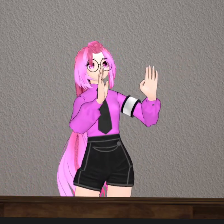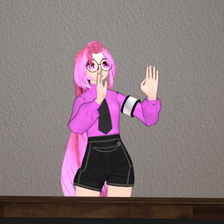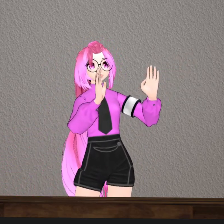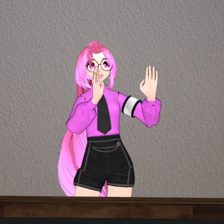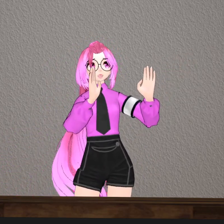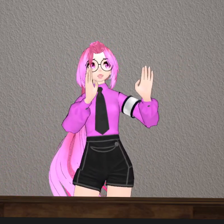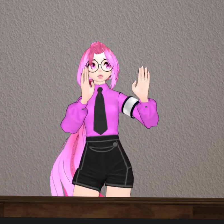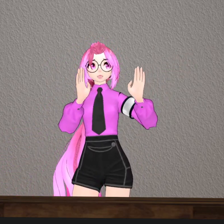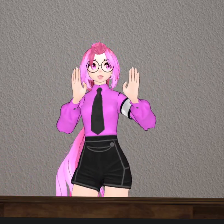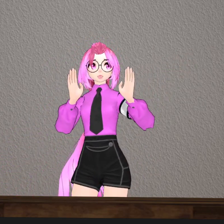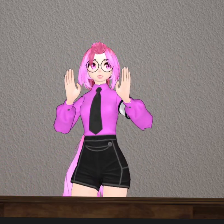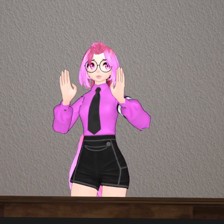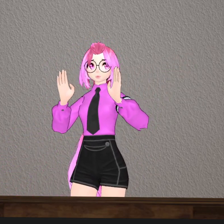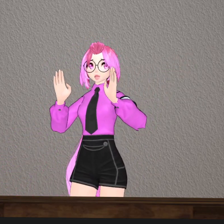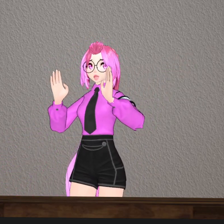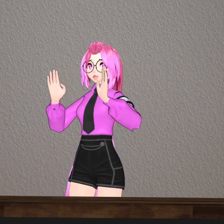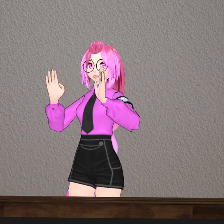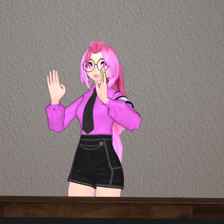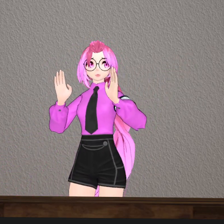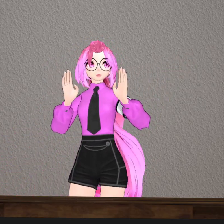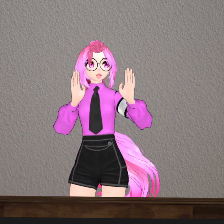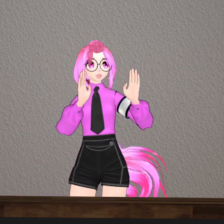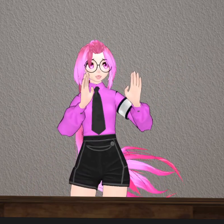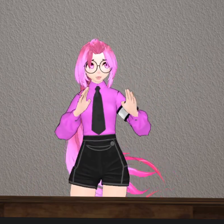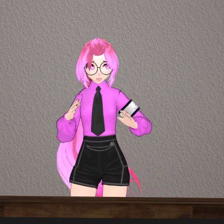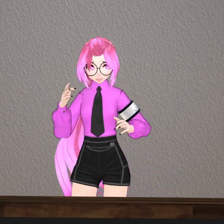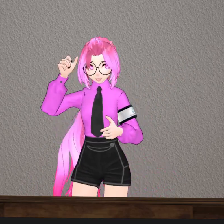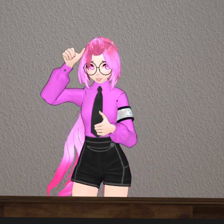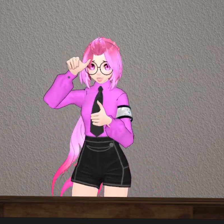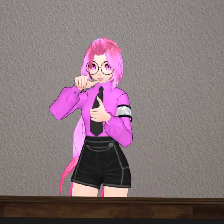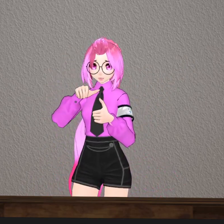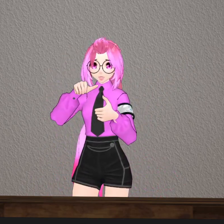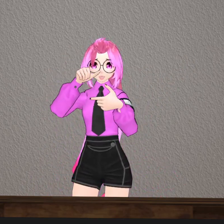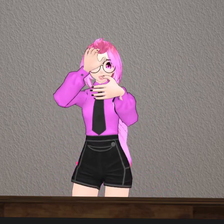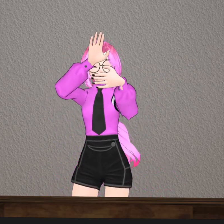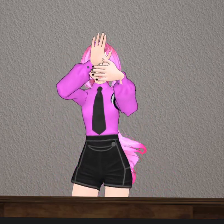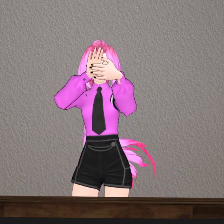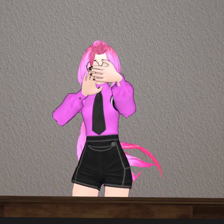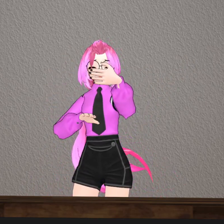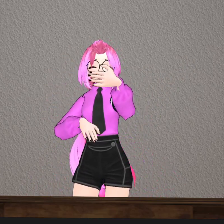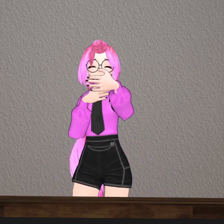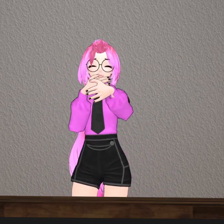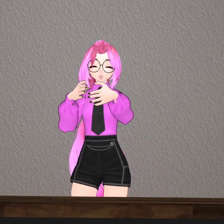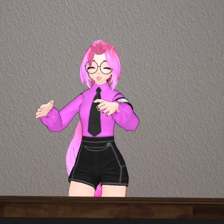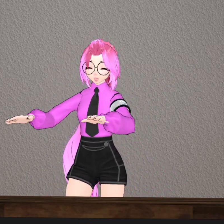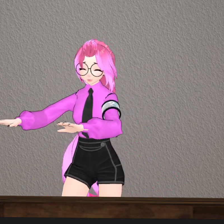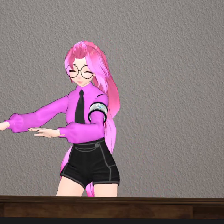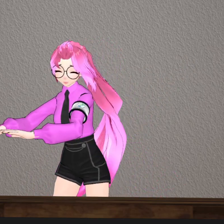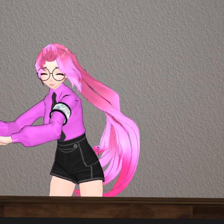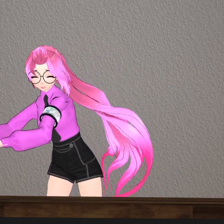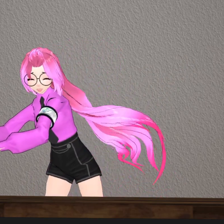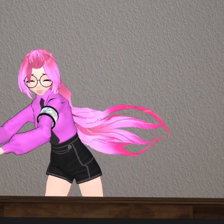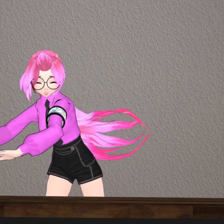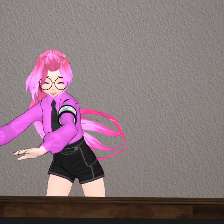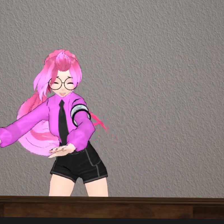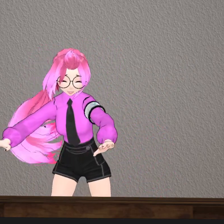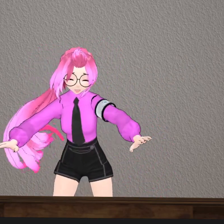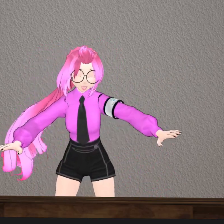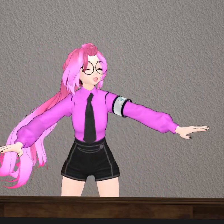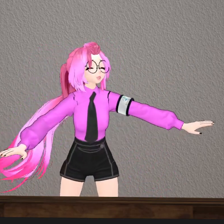This again uses flat hands, and then I imagine a big schedule like laid out in front of